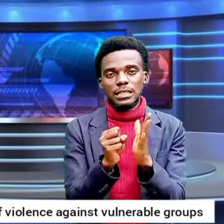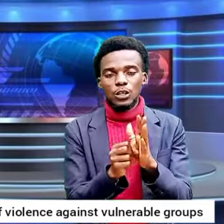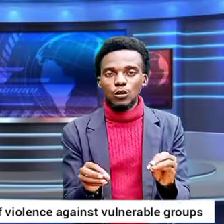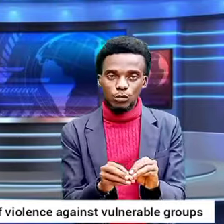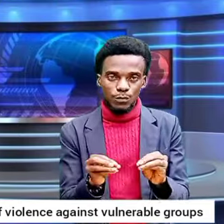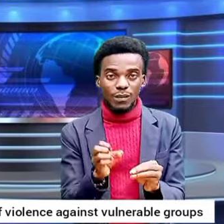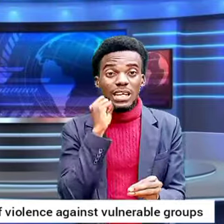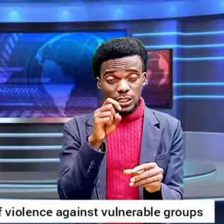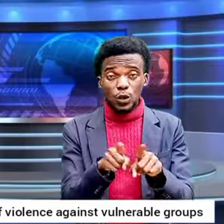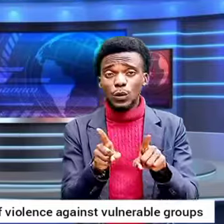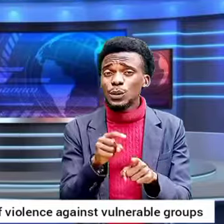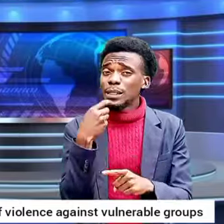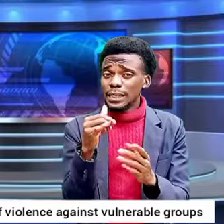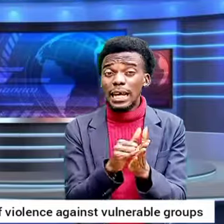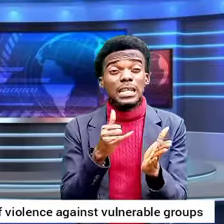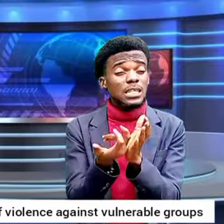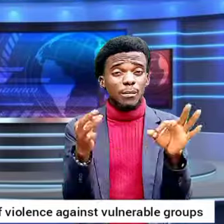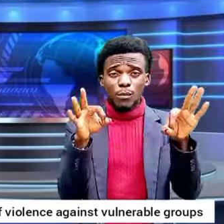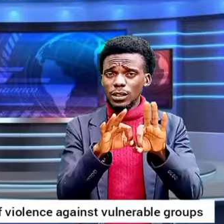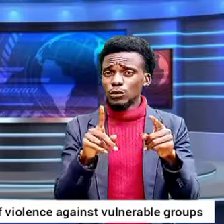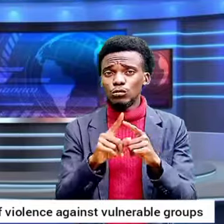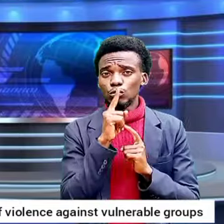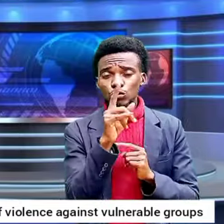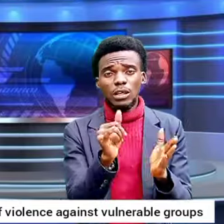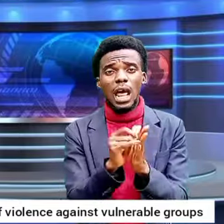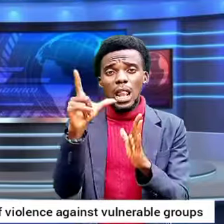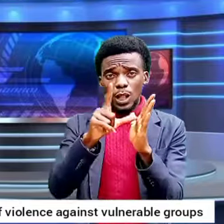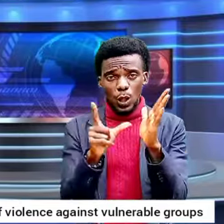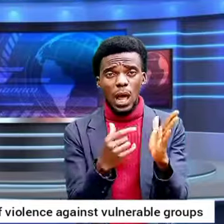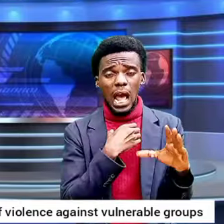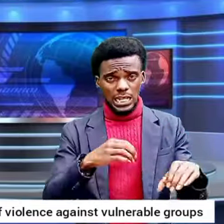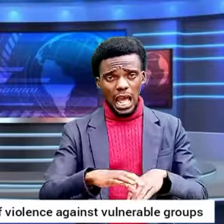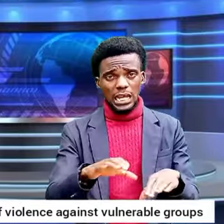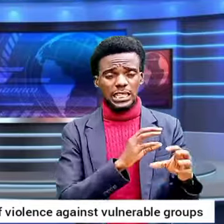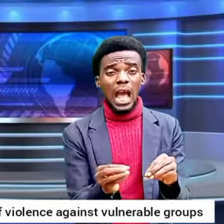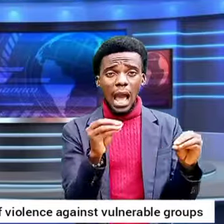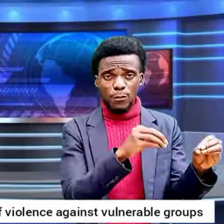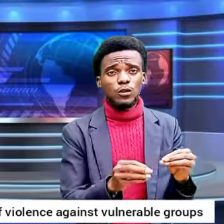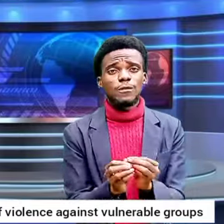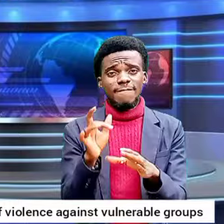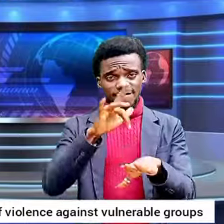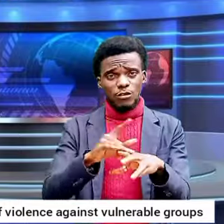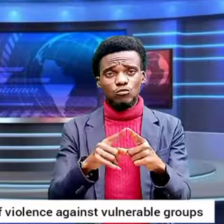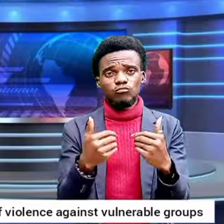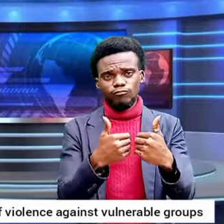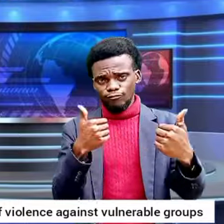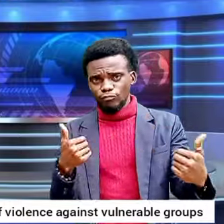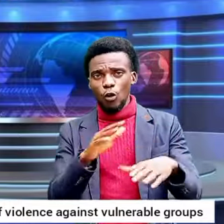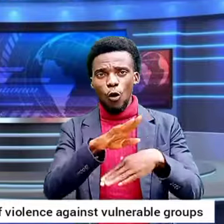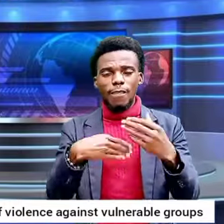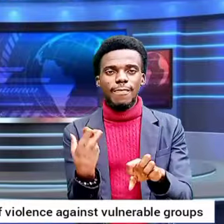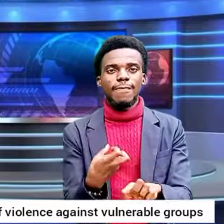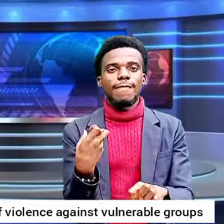She added that it is crucial to ensure that laws and acts are put into effect in order to eliminate all